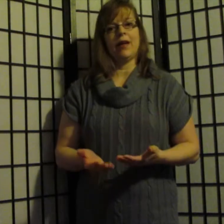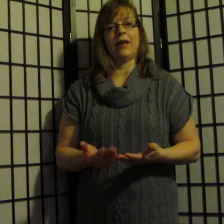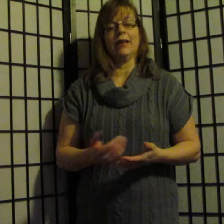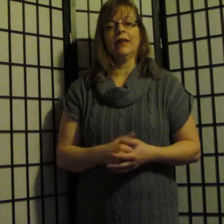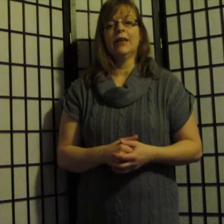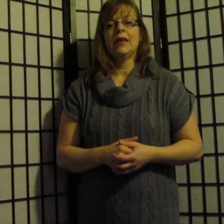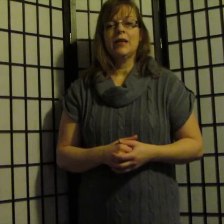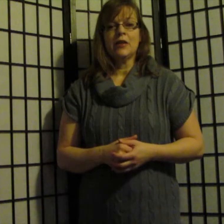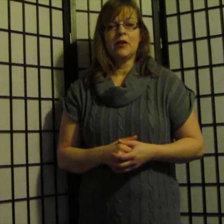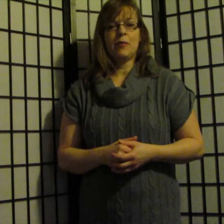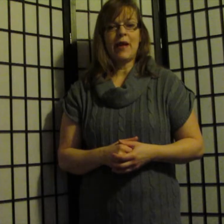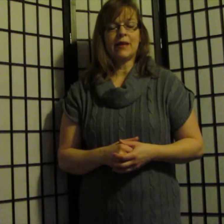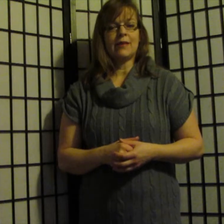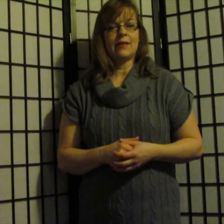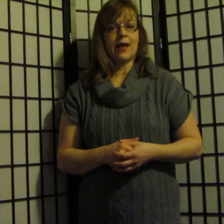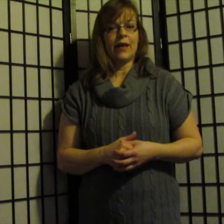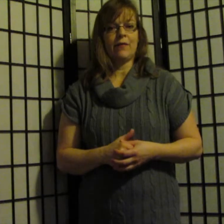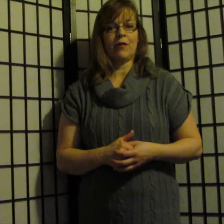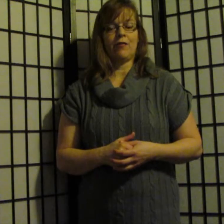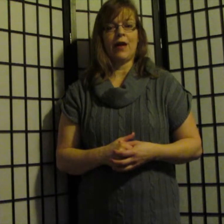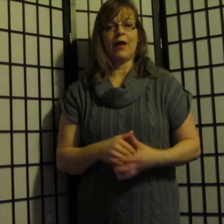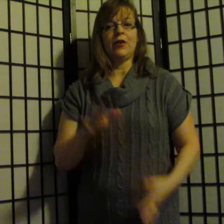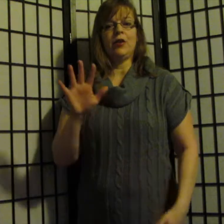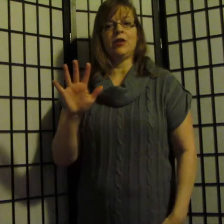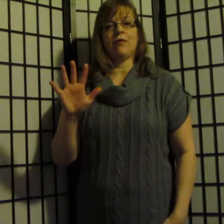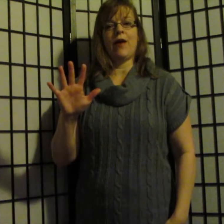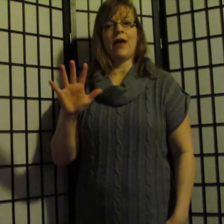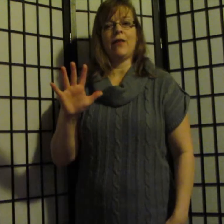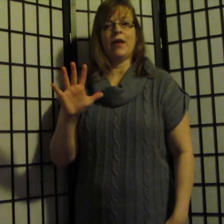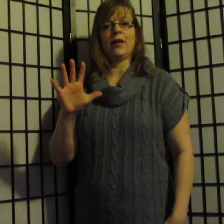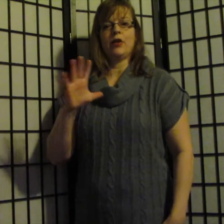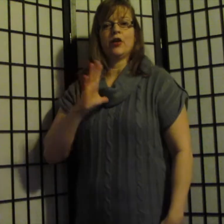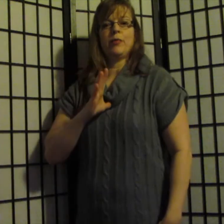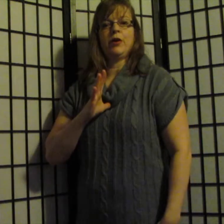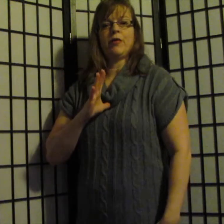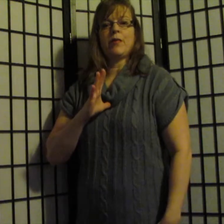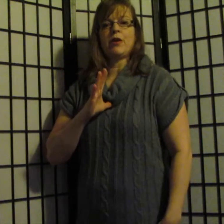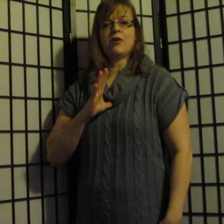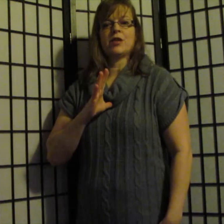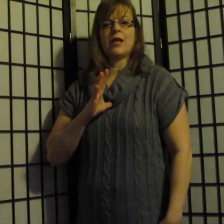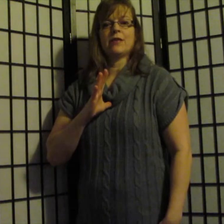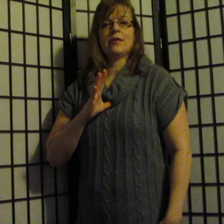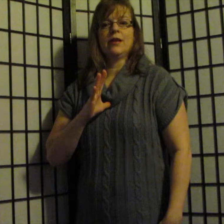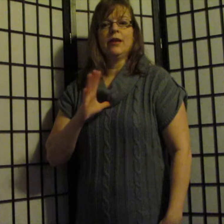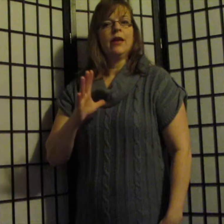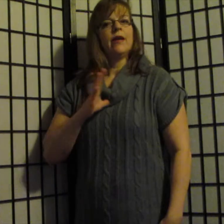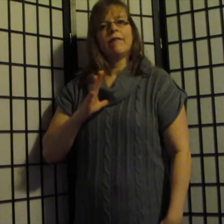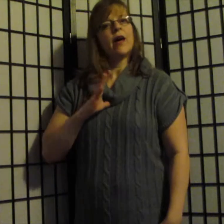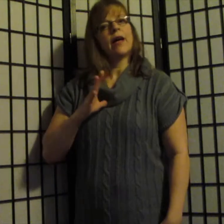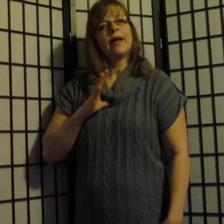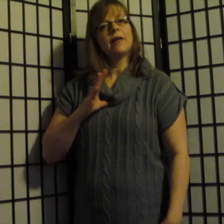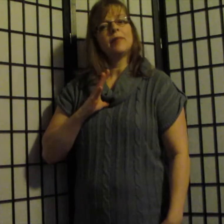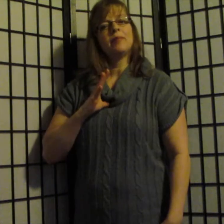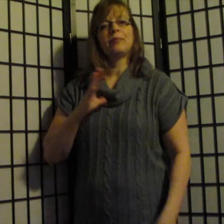fine. To make the sign for fine, you need your 5 hand and you're going to put your thumb on your chest. Fine,